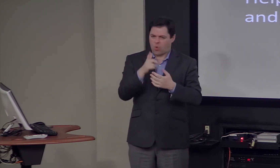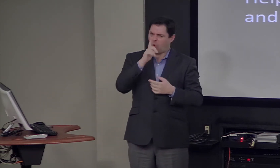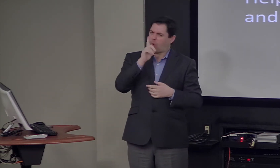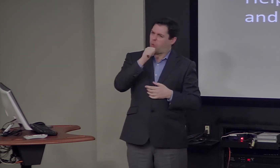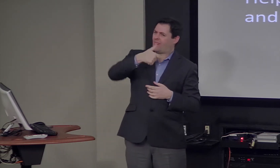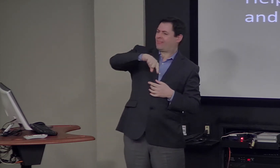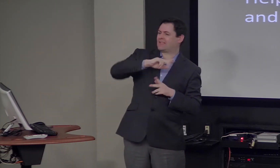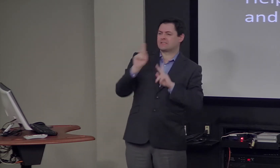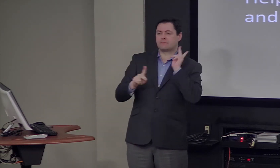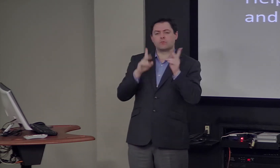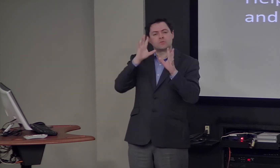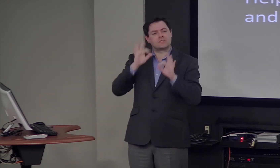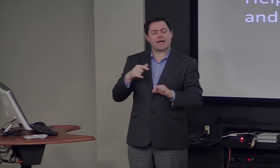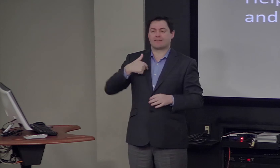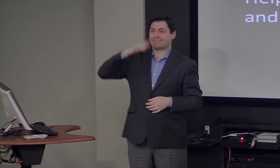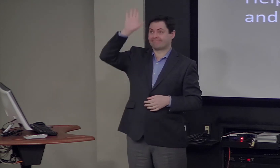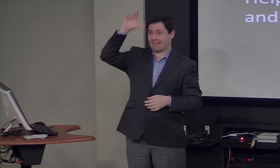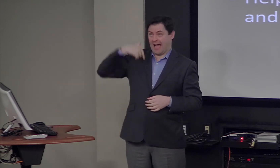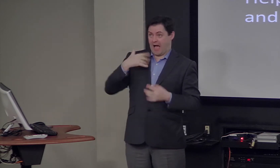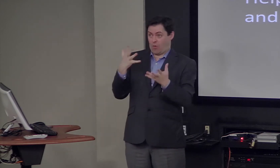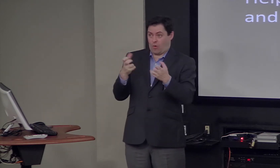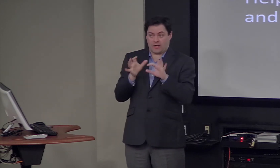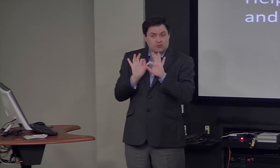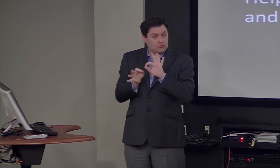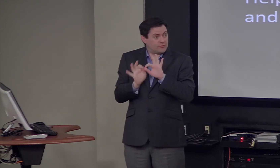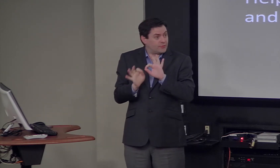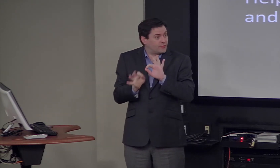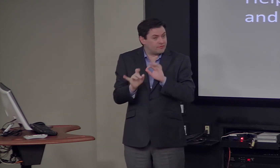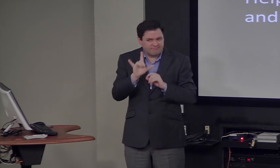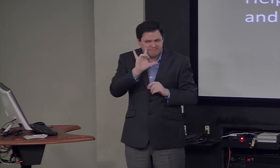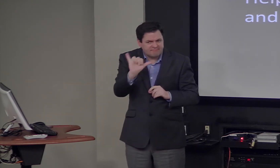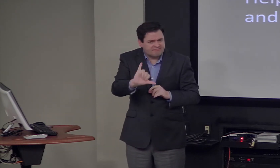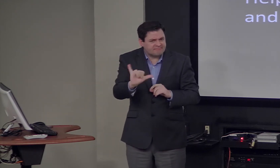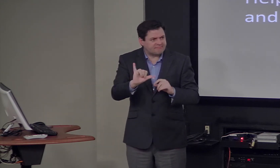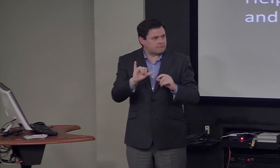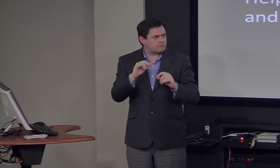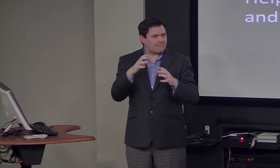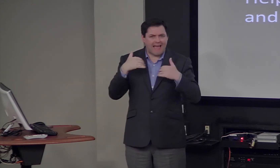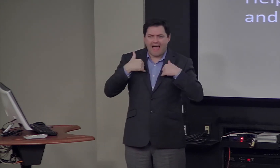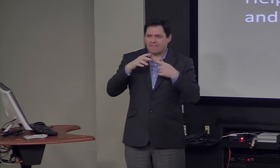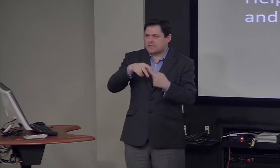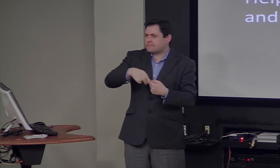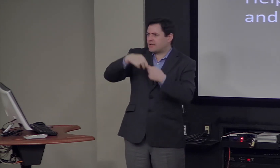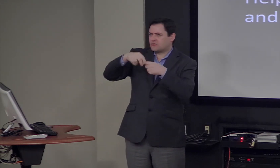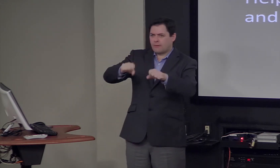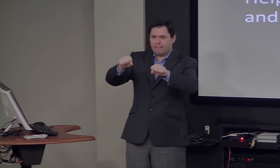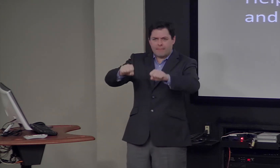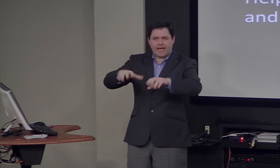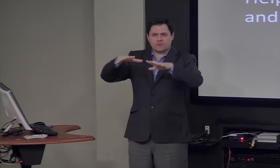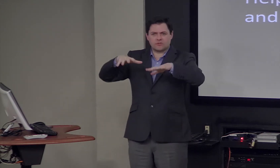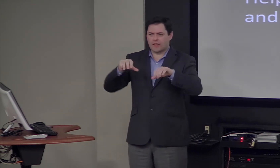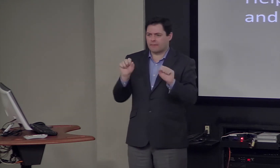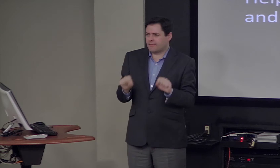into interpreter training courses, BSL courses, and then beyond. And we're very curious as well as to how